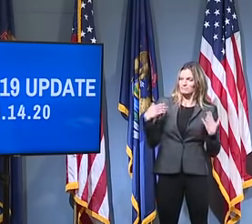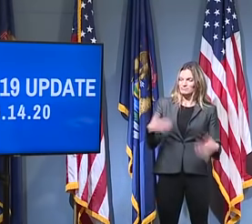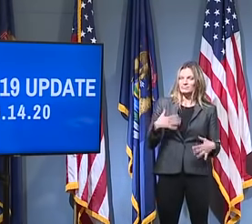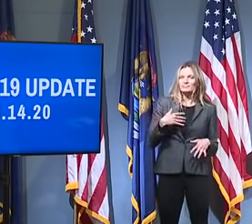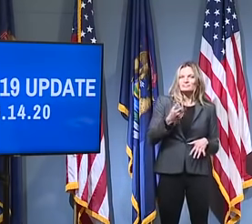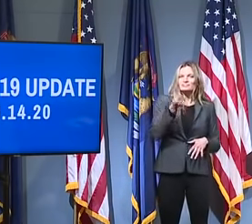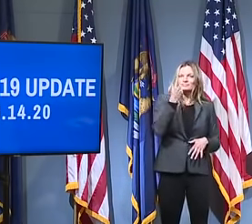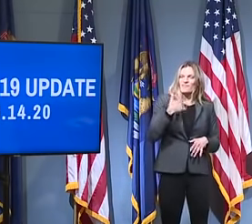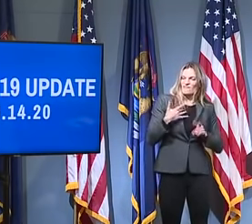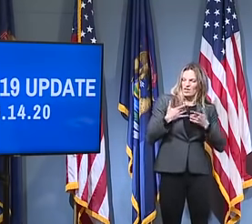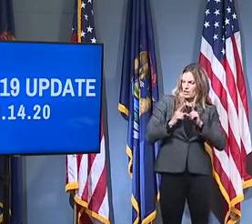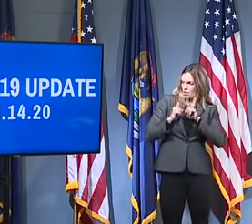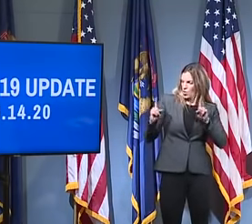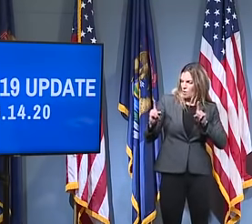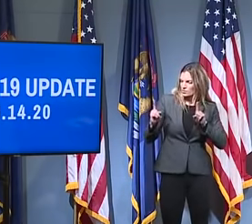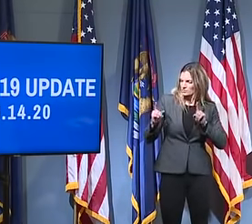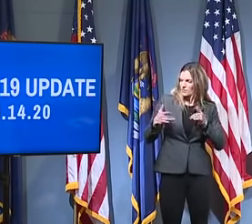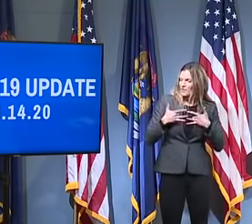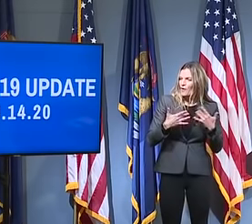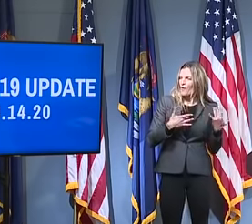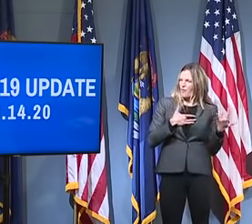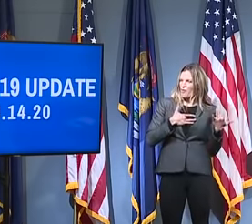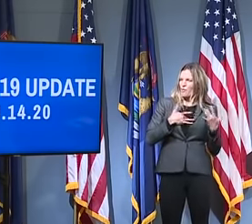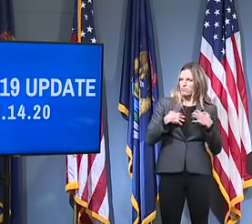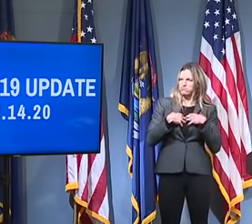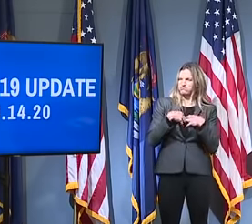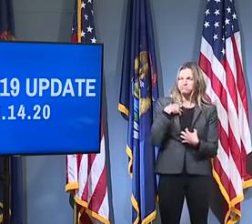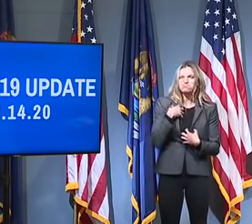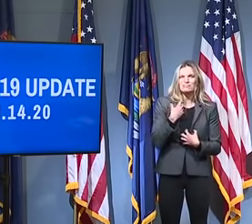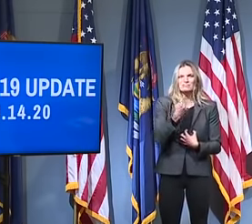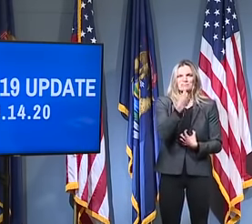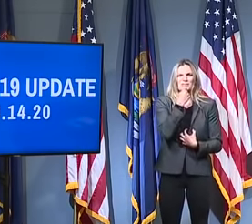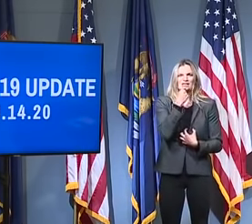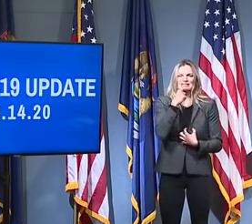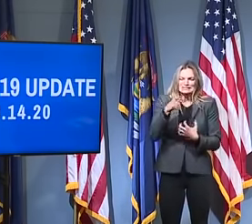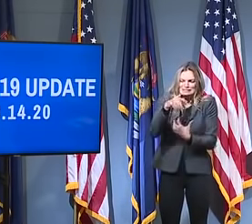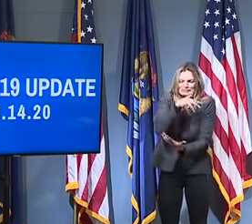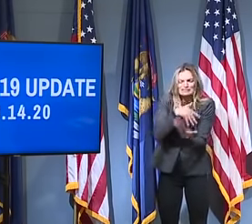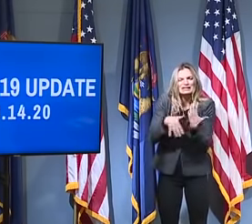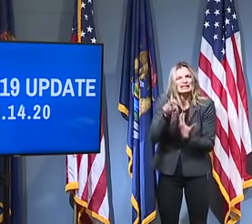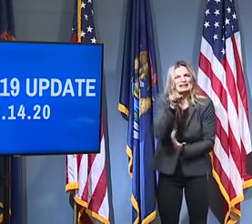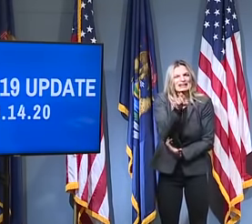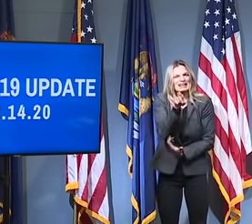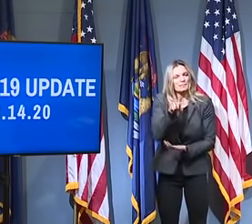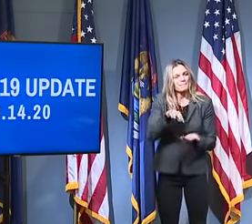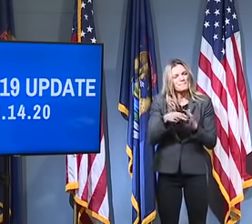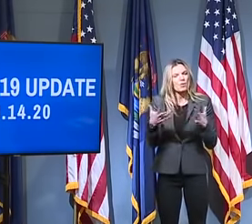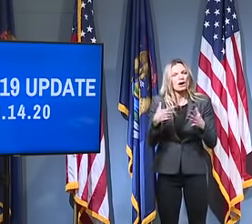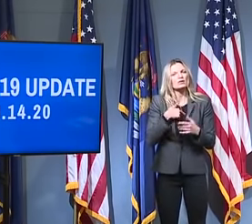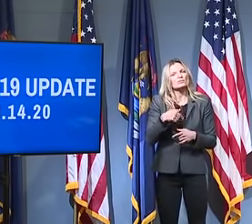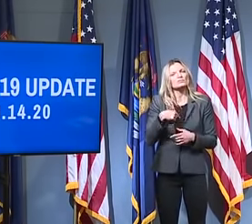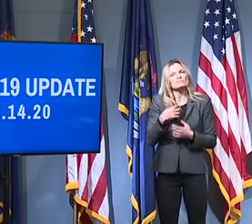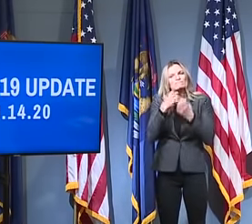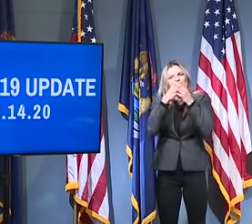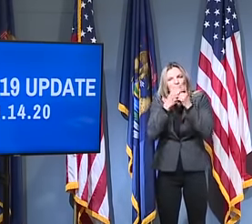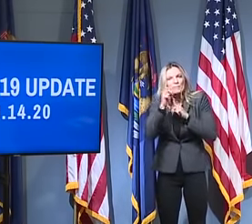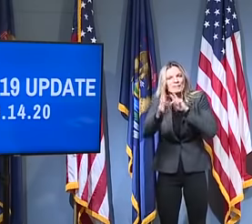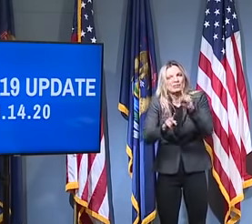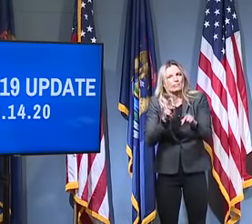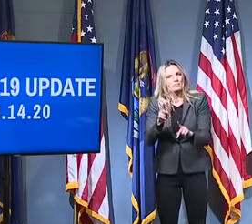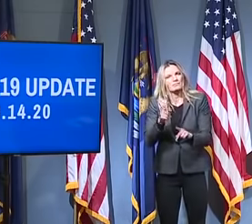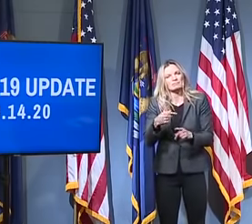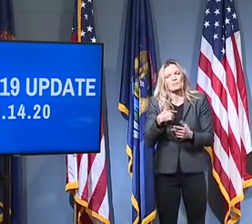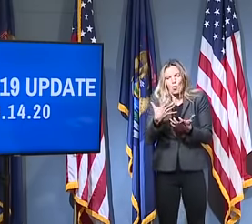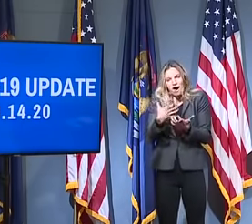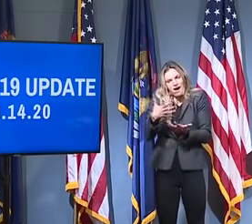to one another we are. It shows us just how much we need one another to be successful, and how much we rely on one another to be safe and to be